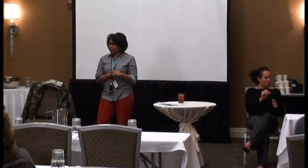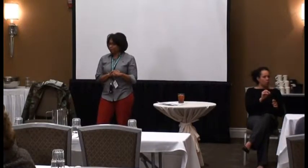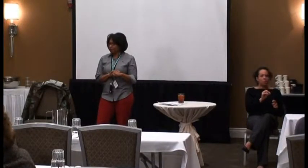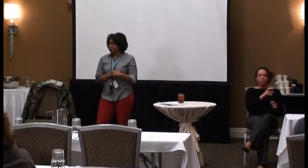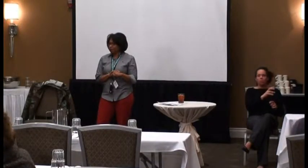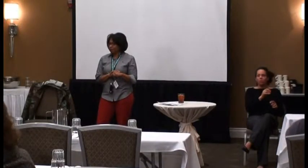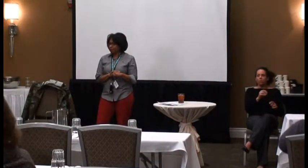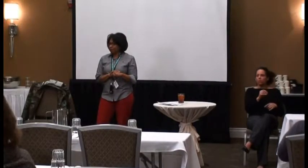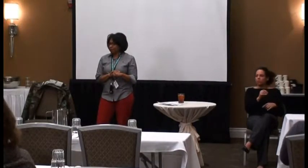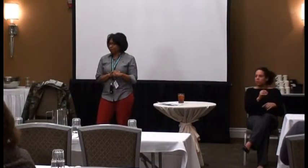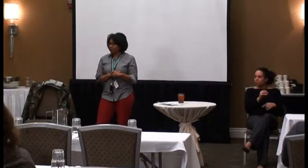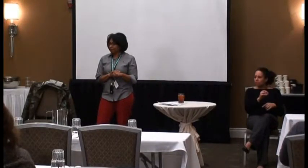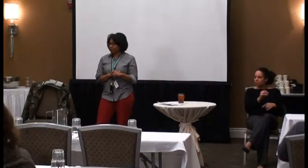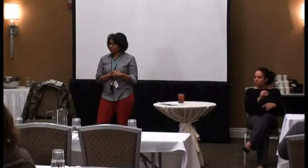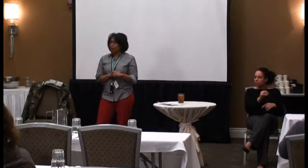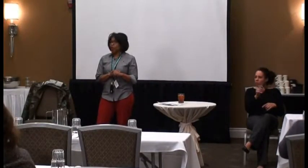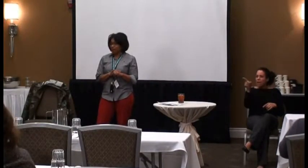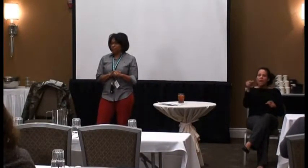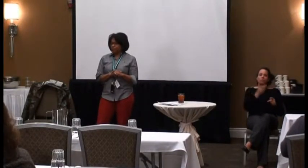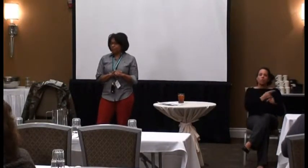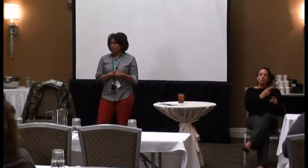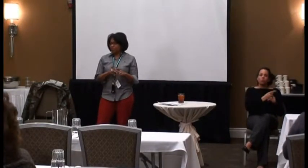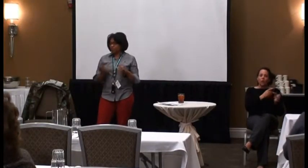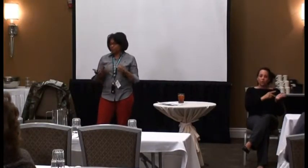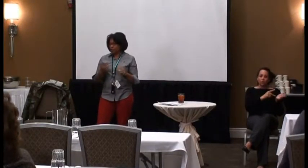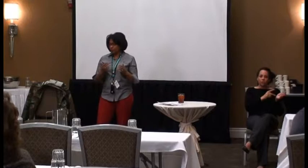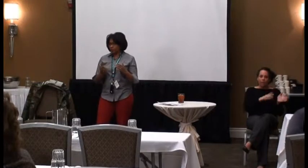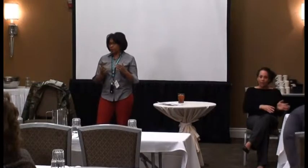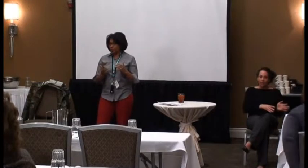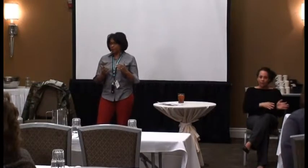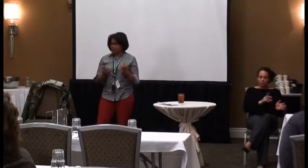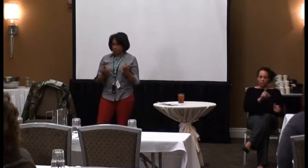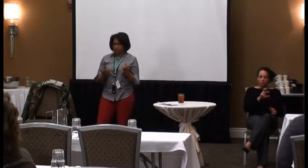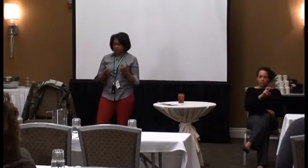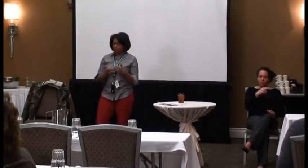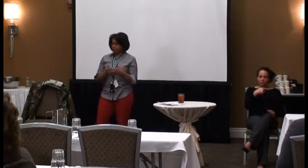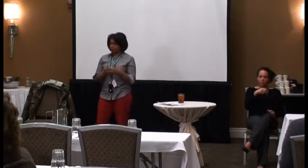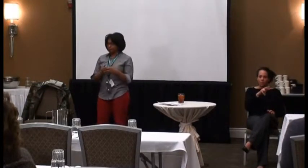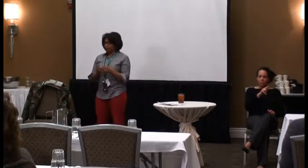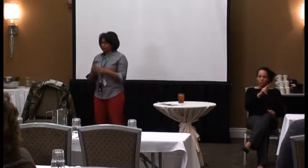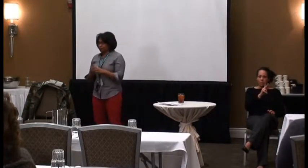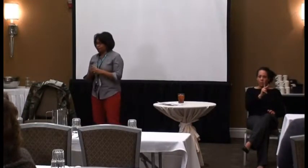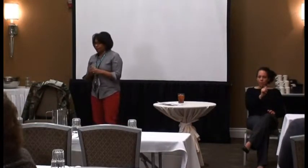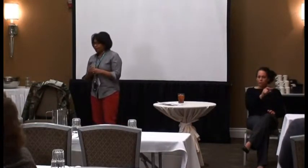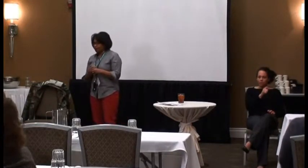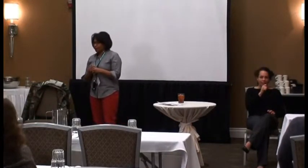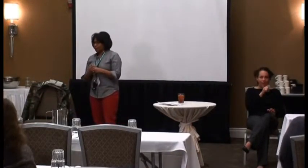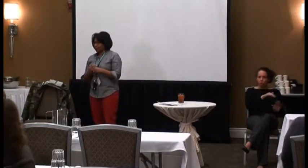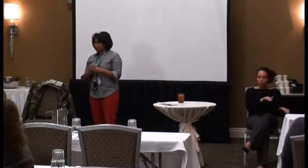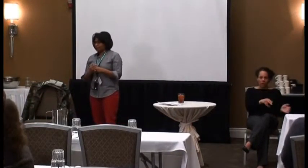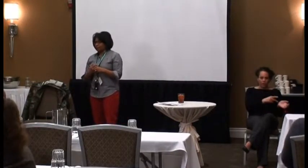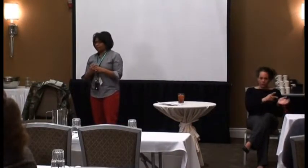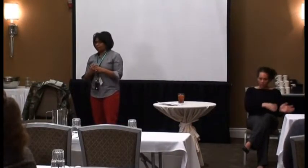so he's just a regular psychiatrist. okay, but not a child, okay, There's all one right, out like Aaron,